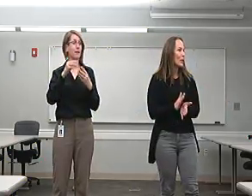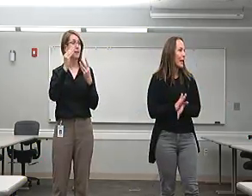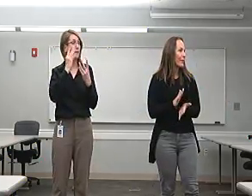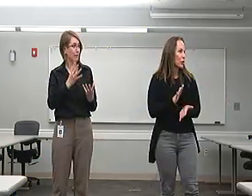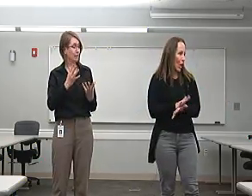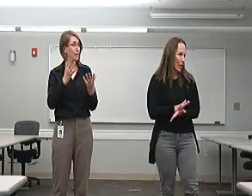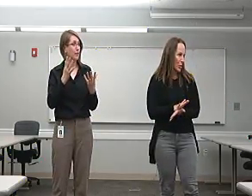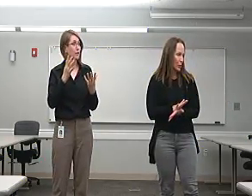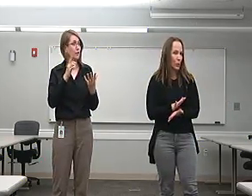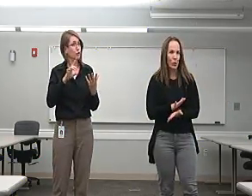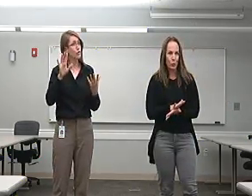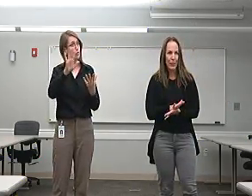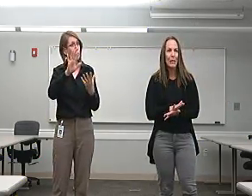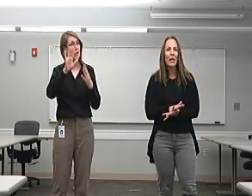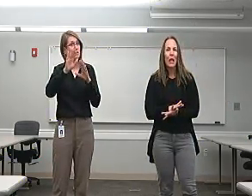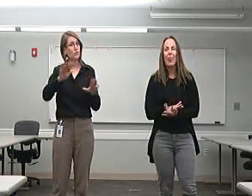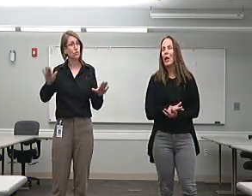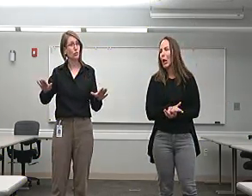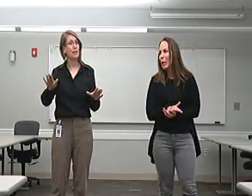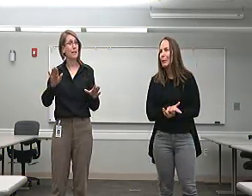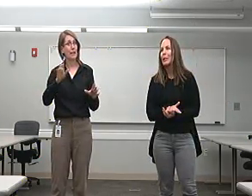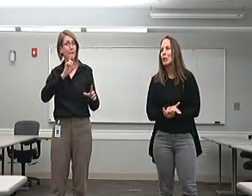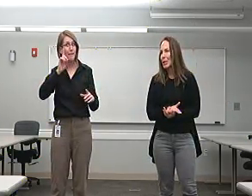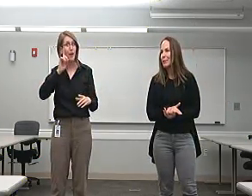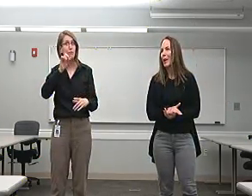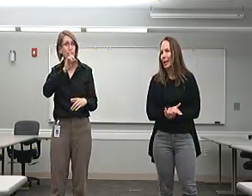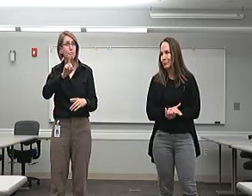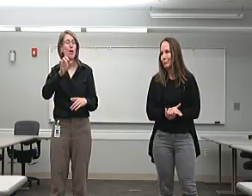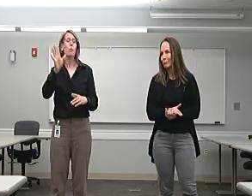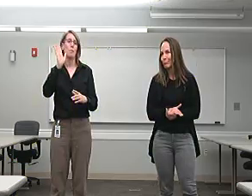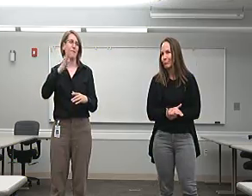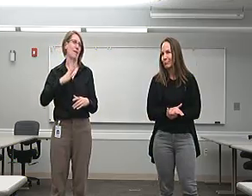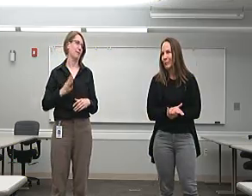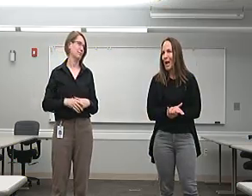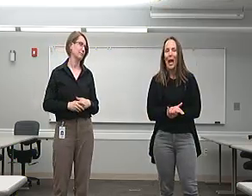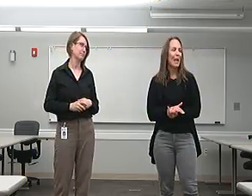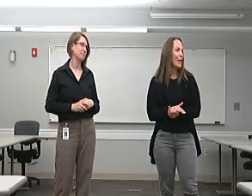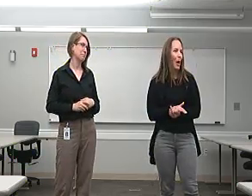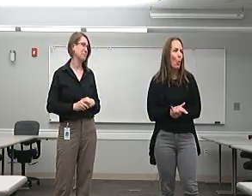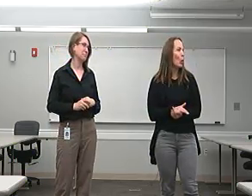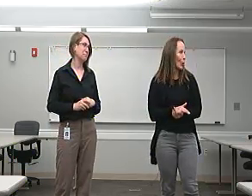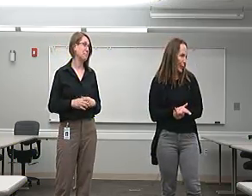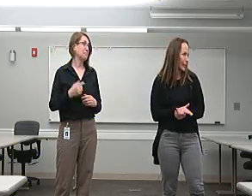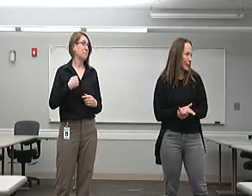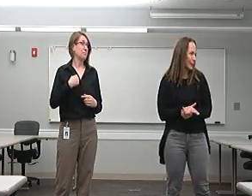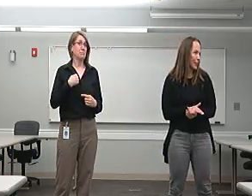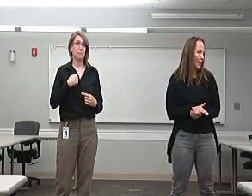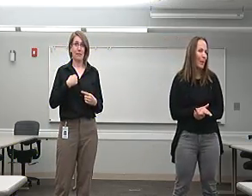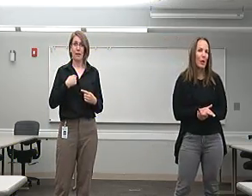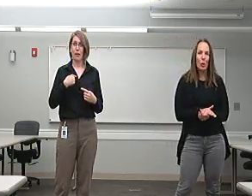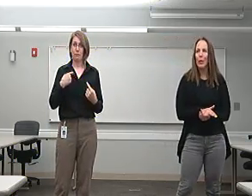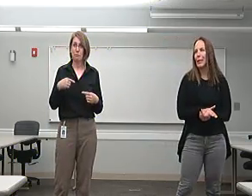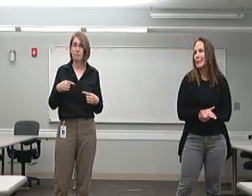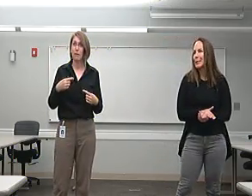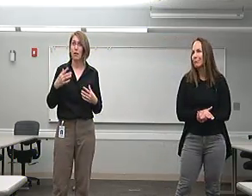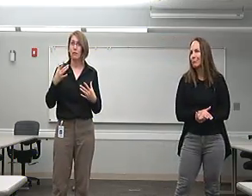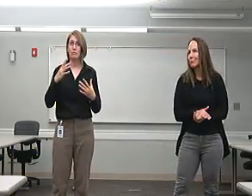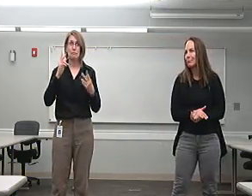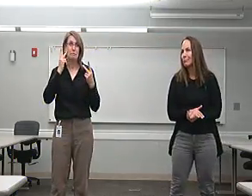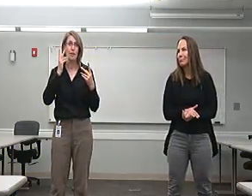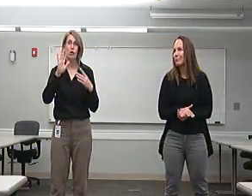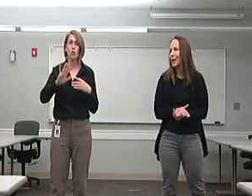or children, they're gonna be just fine. I'm not worried about your kids. I'm